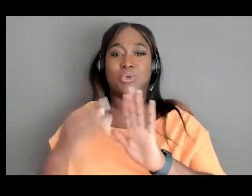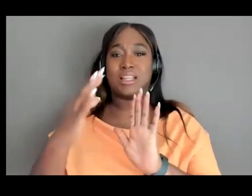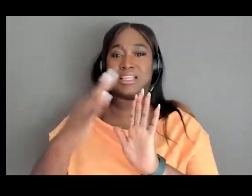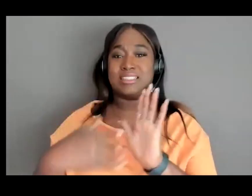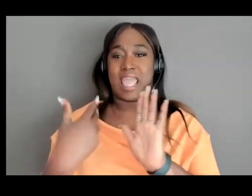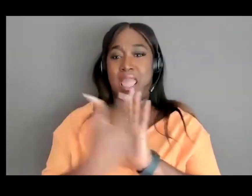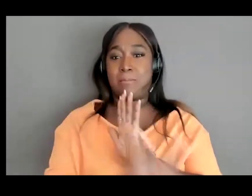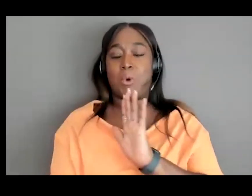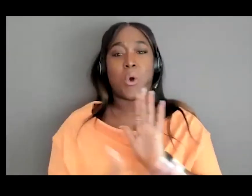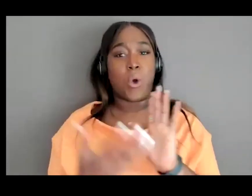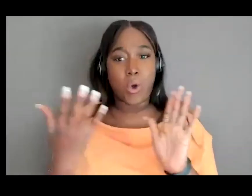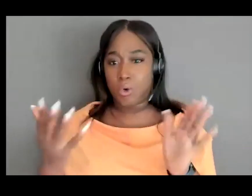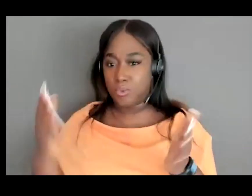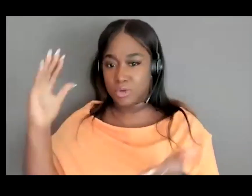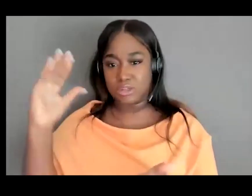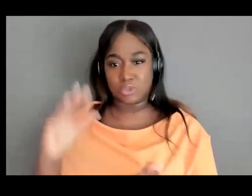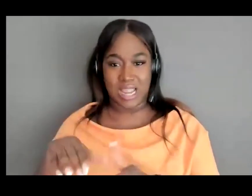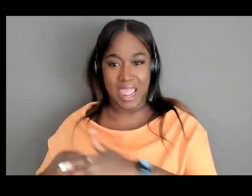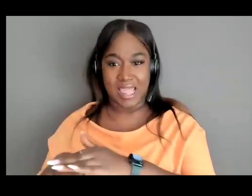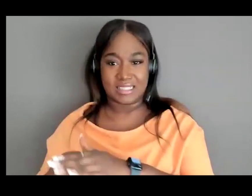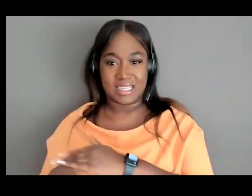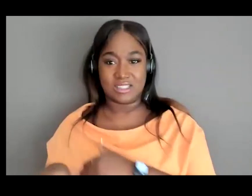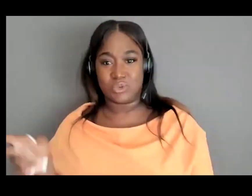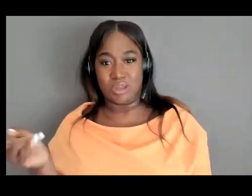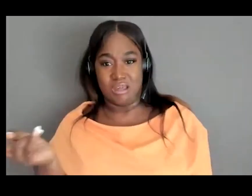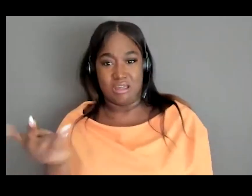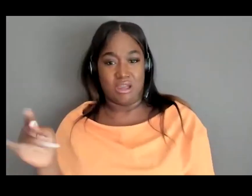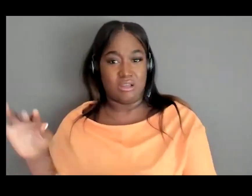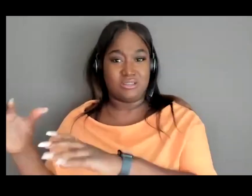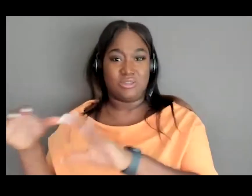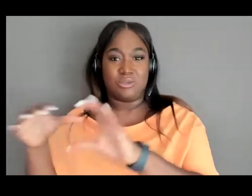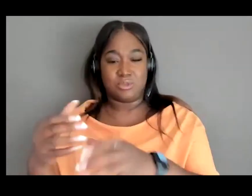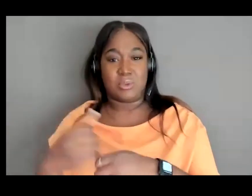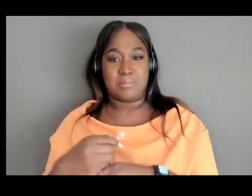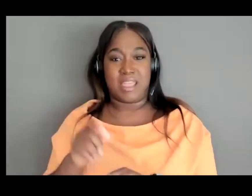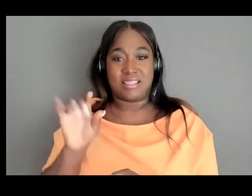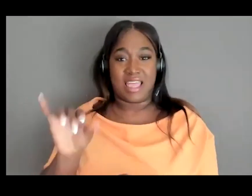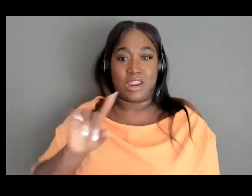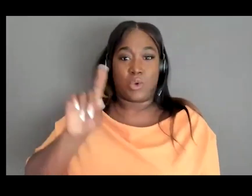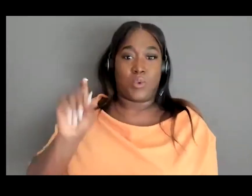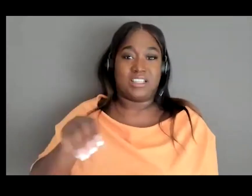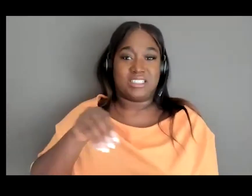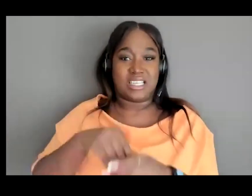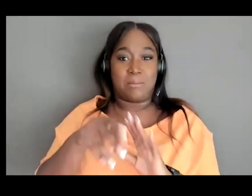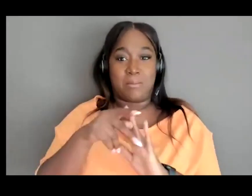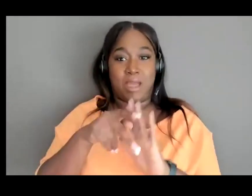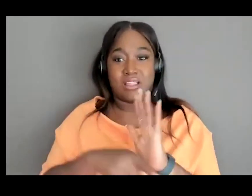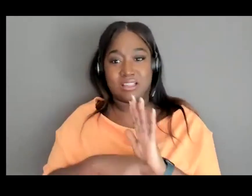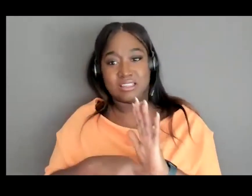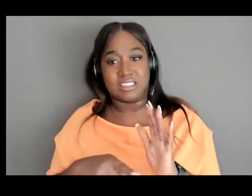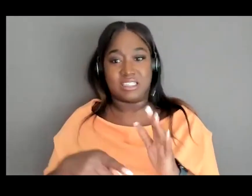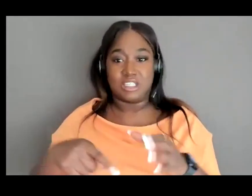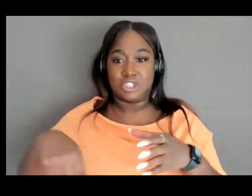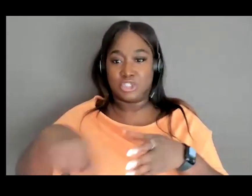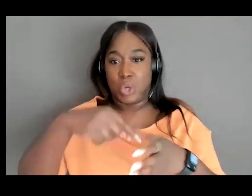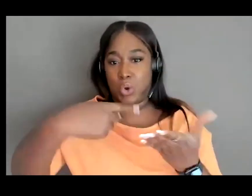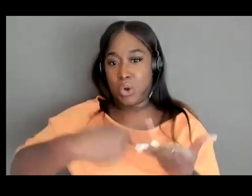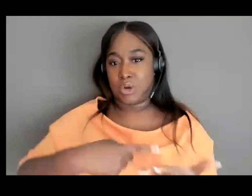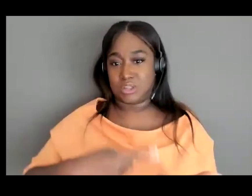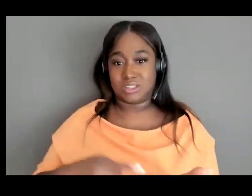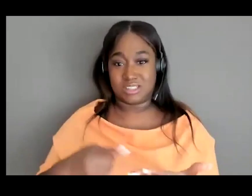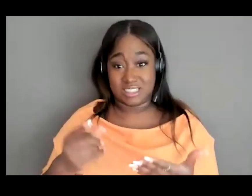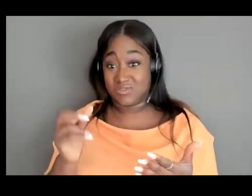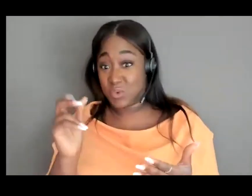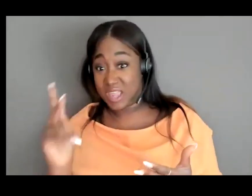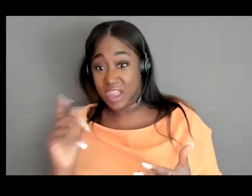we're saying, like, oh, we're reducing access through this, and that even making that a question in policy circles about whether or not it's okay to have that